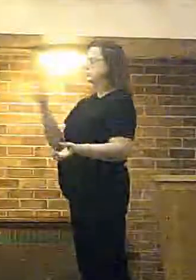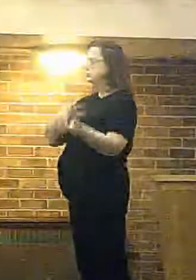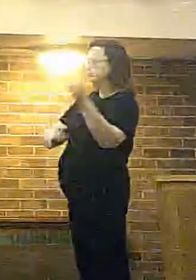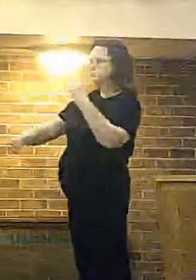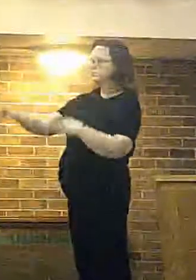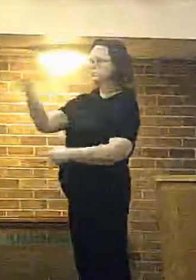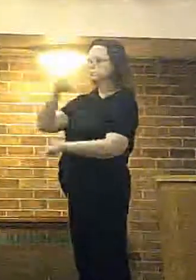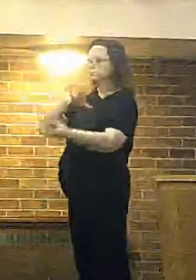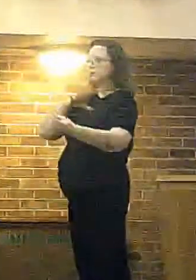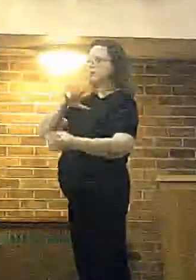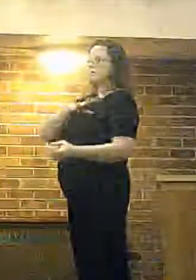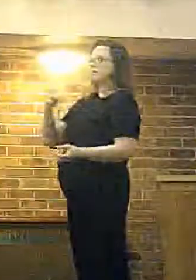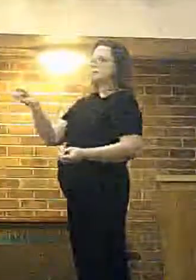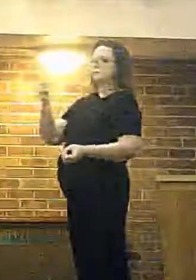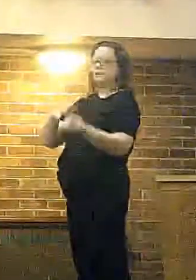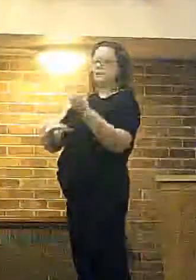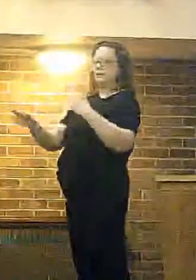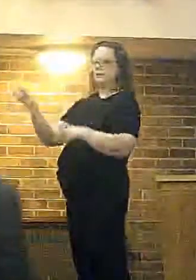speak.